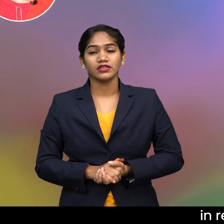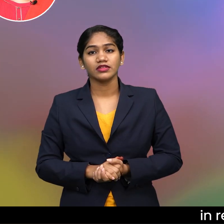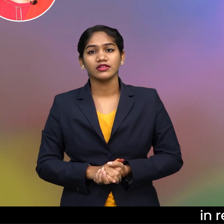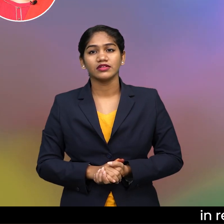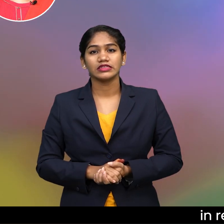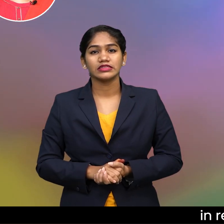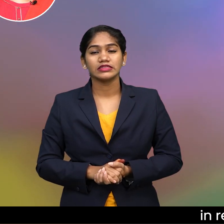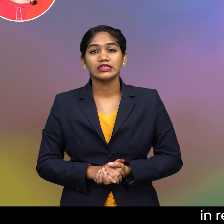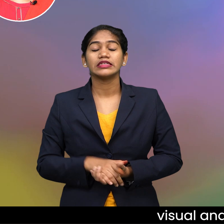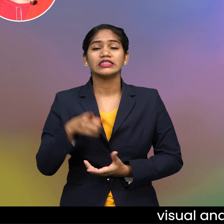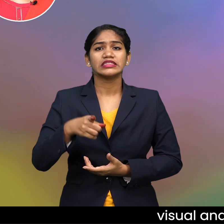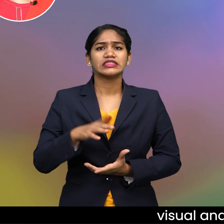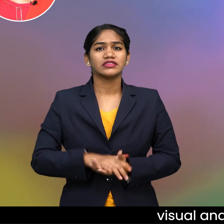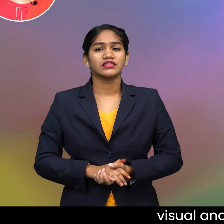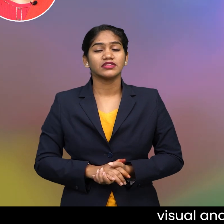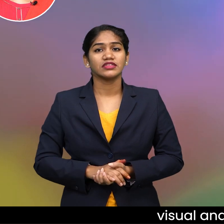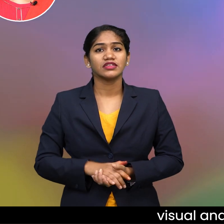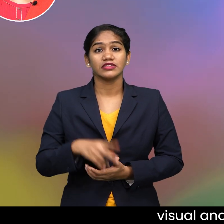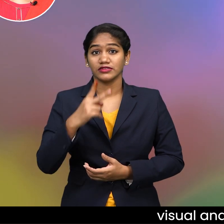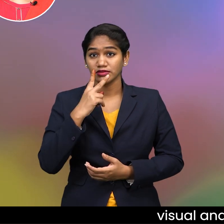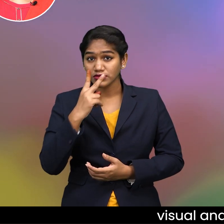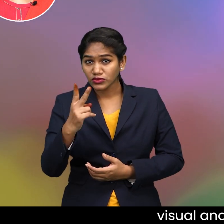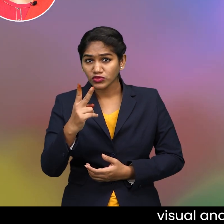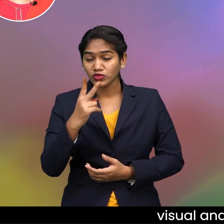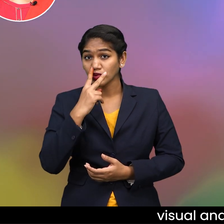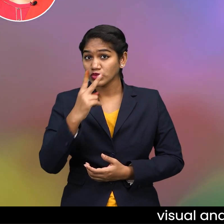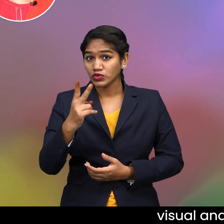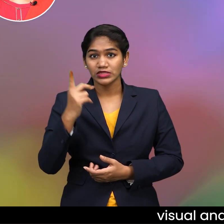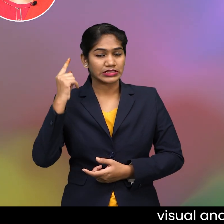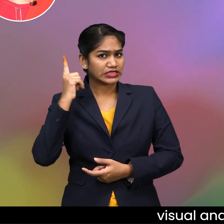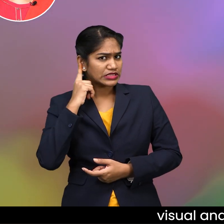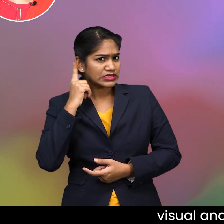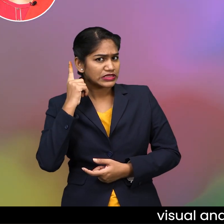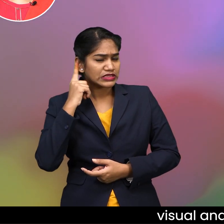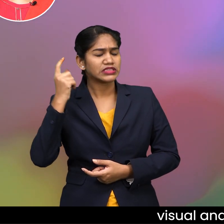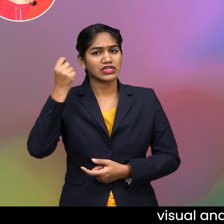in response to visual and auditory stimuli.